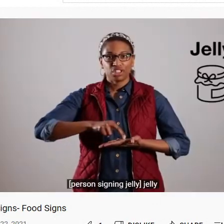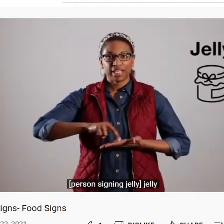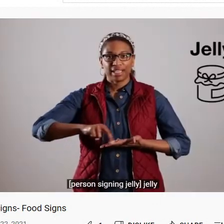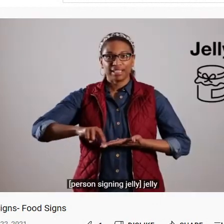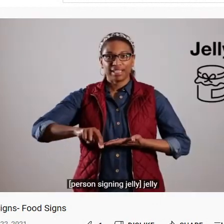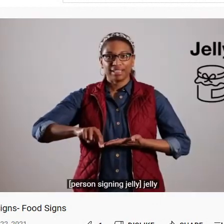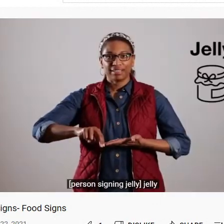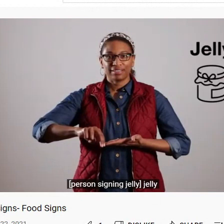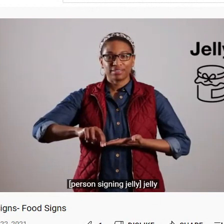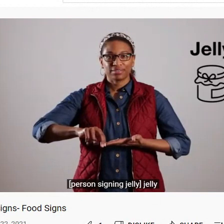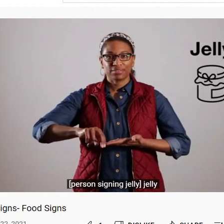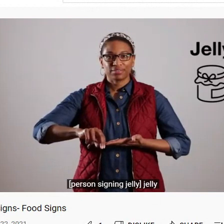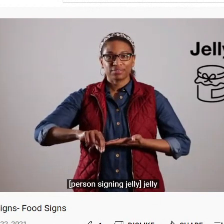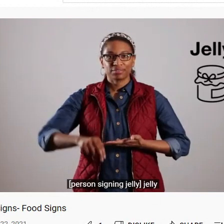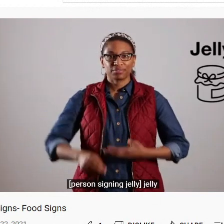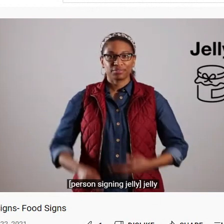Jelly.